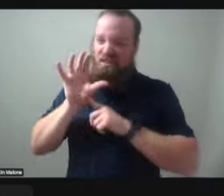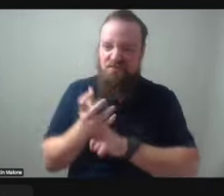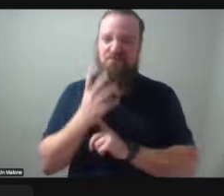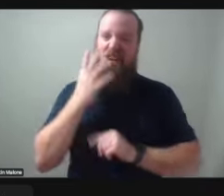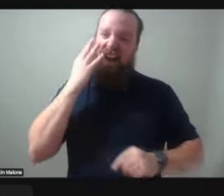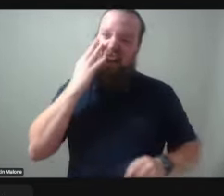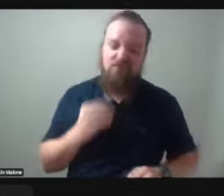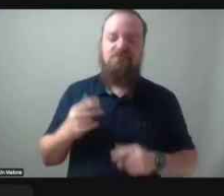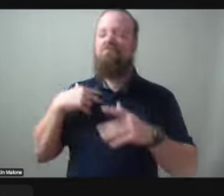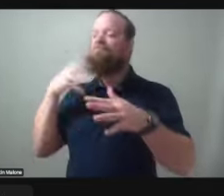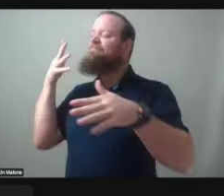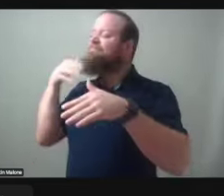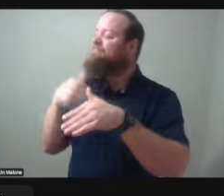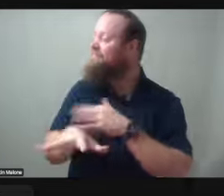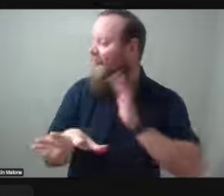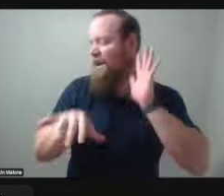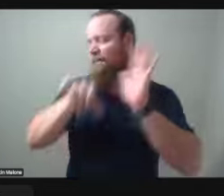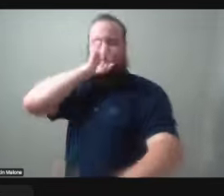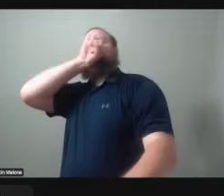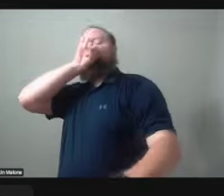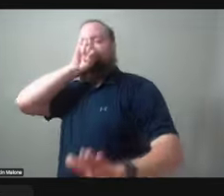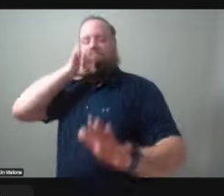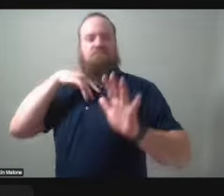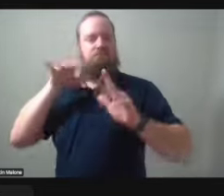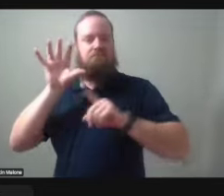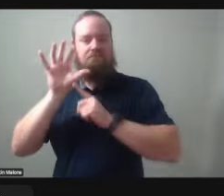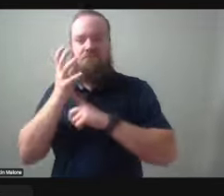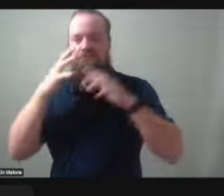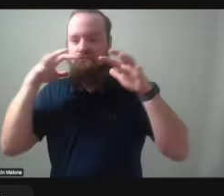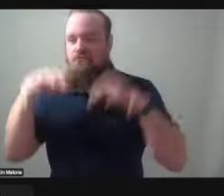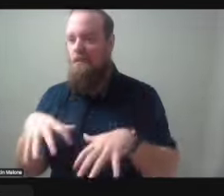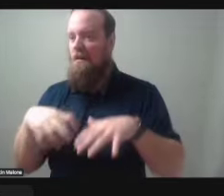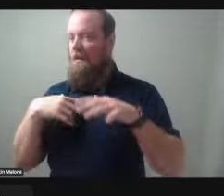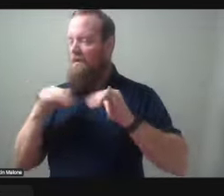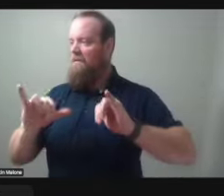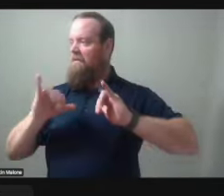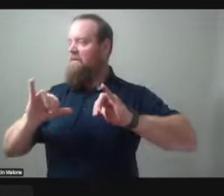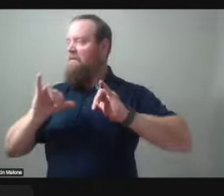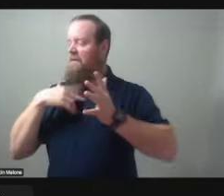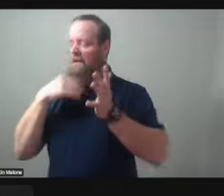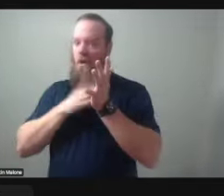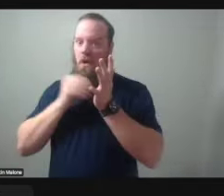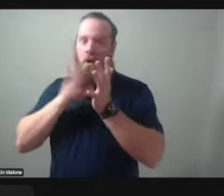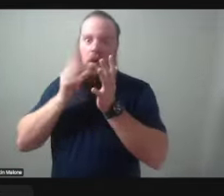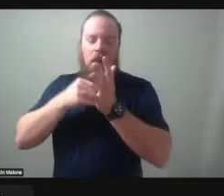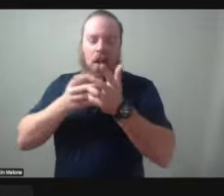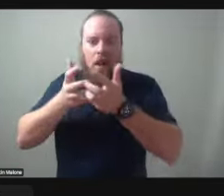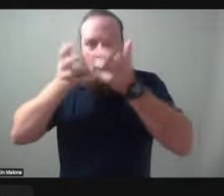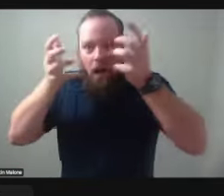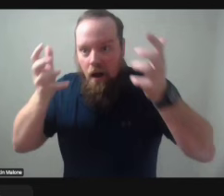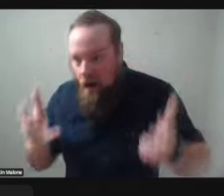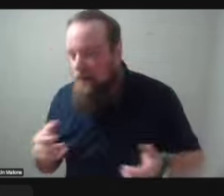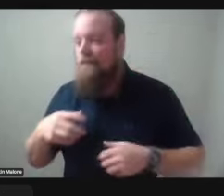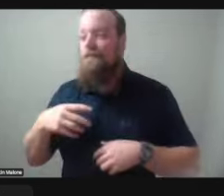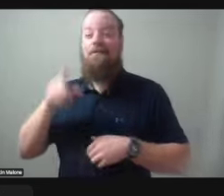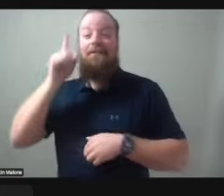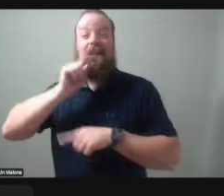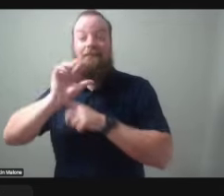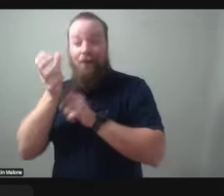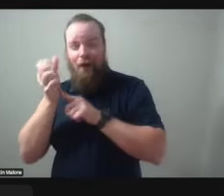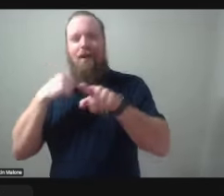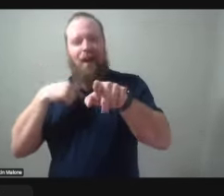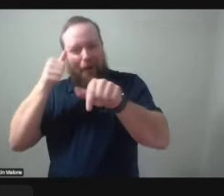to them because of my speaking abilities, my abilities to mesh into mainstream society. And it